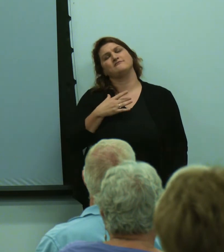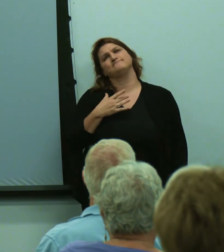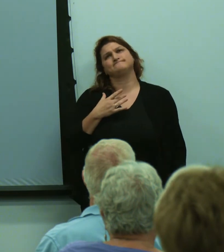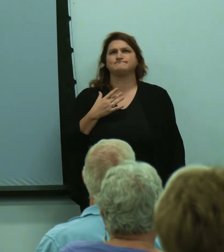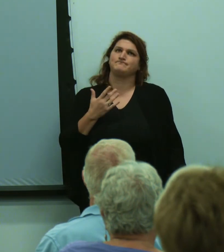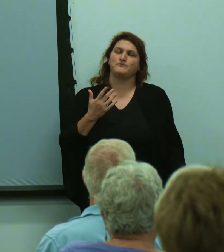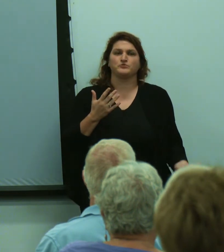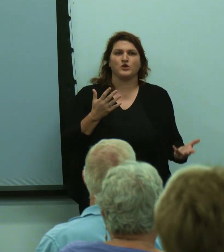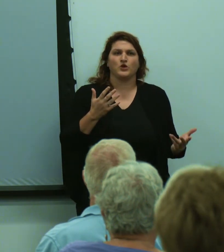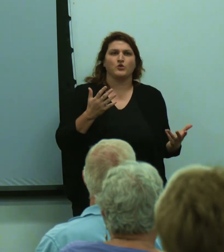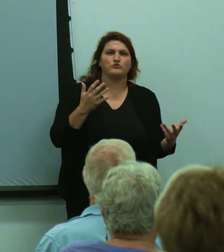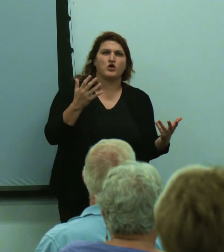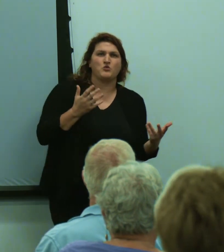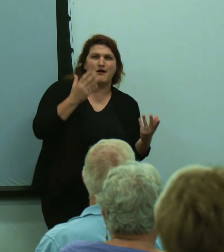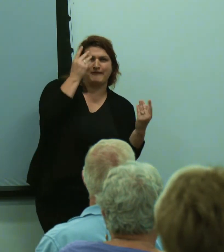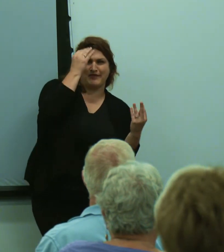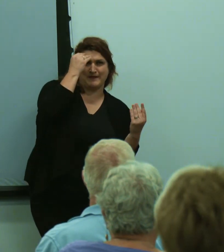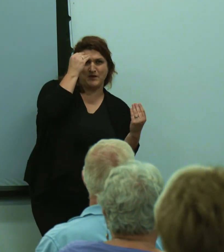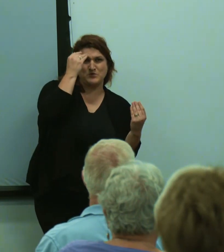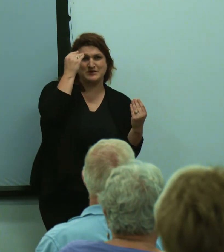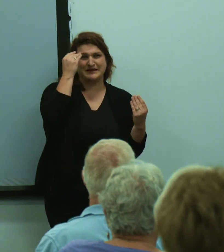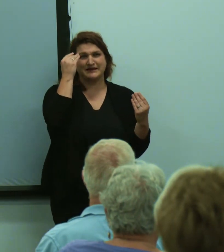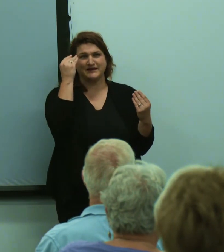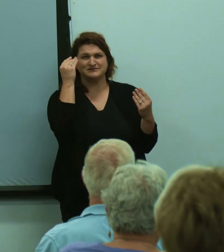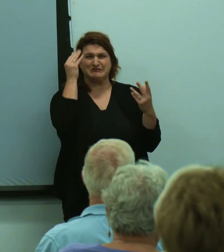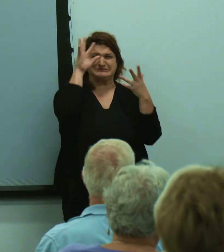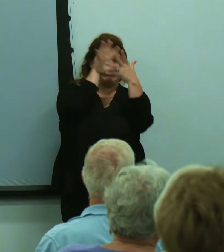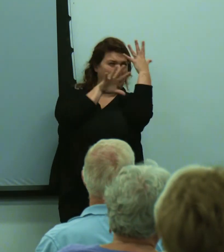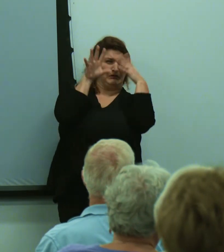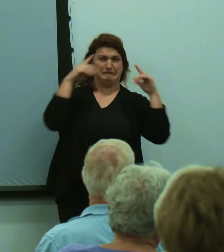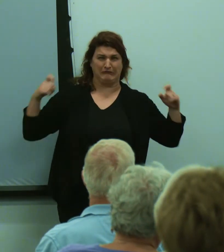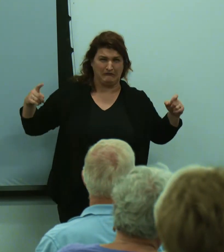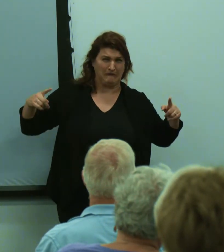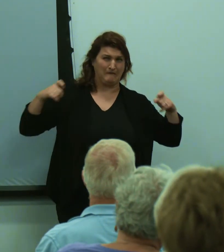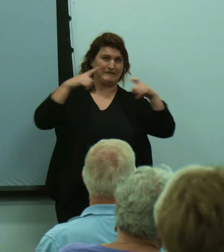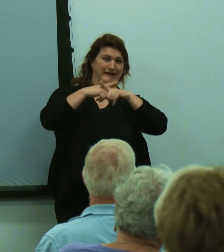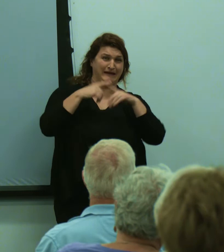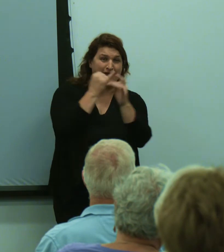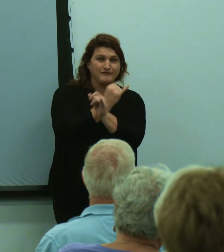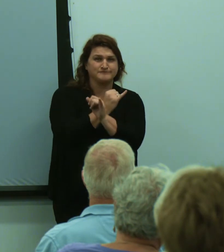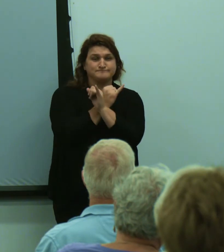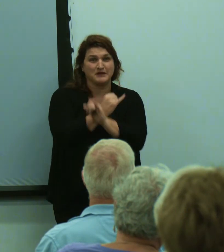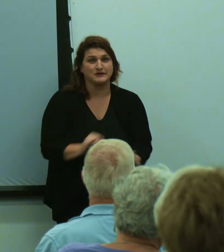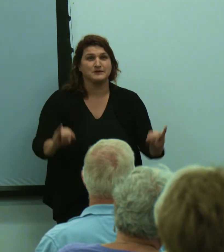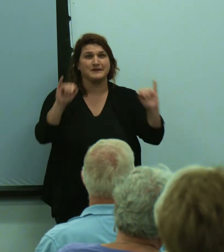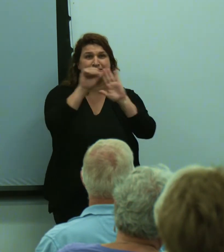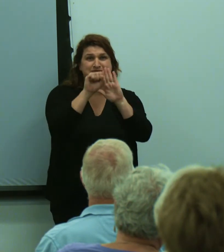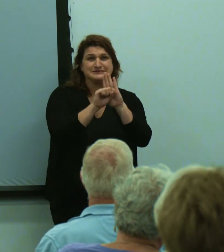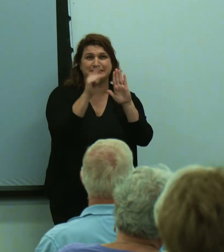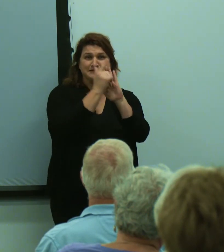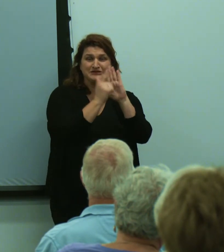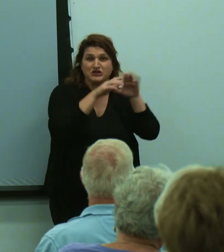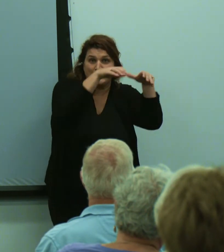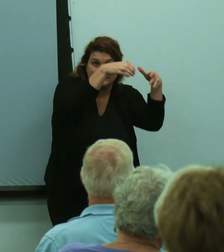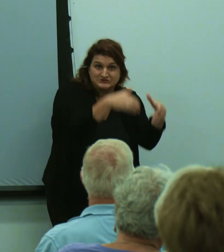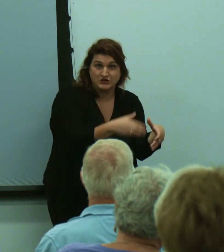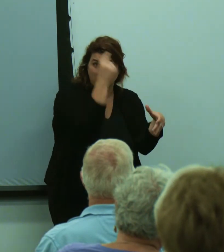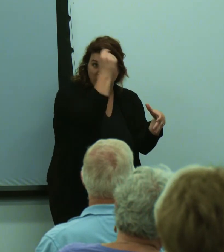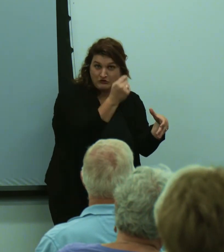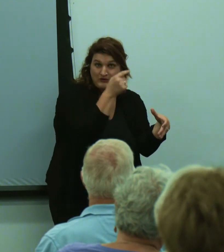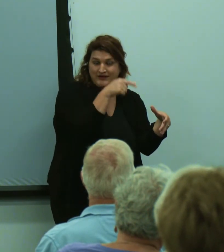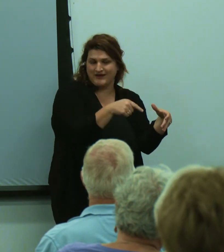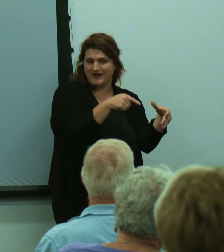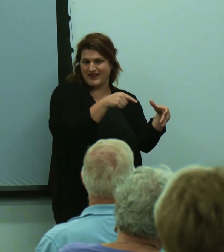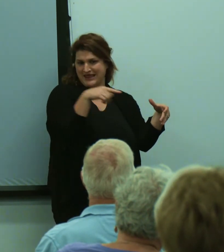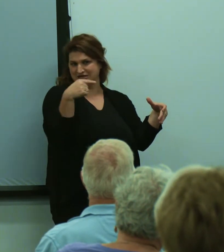convoluted independent state legislature theory is something that the GOP is looking forward to since